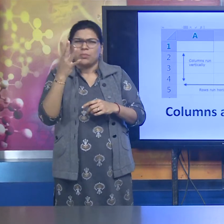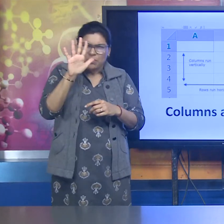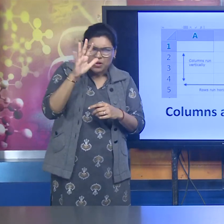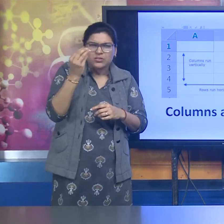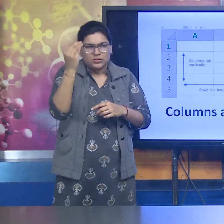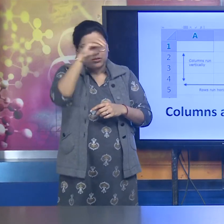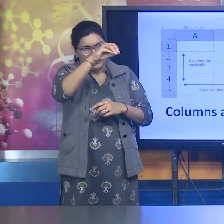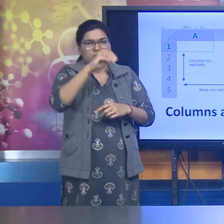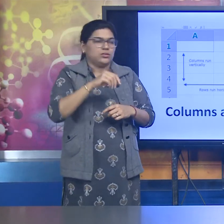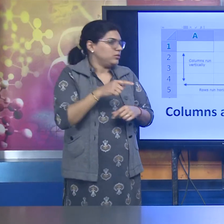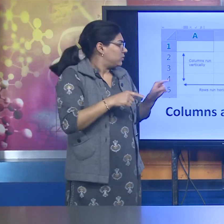and